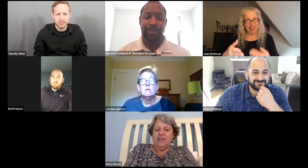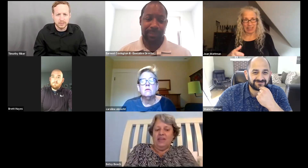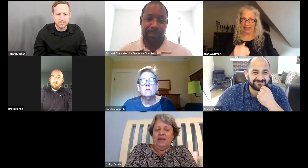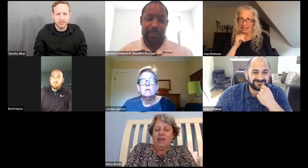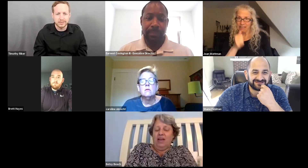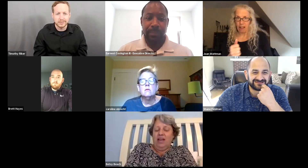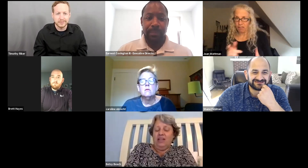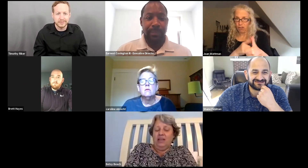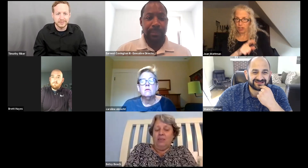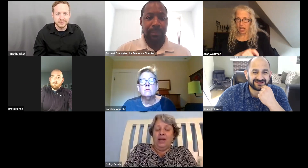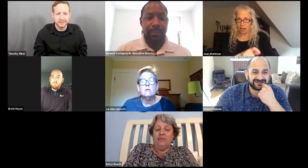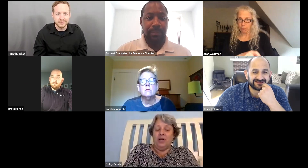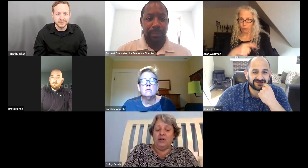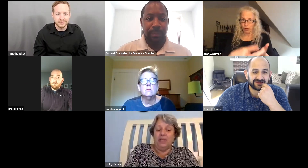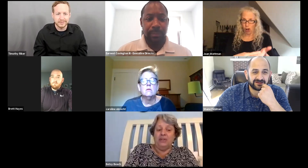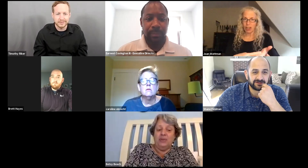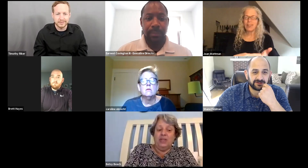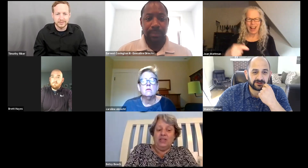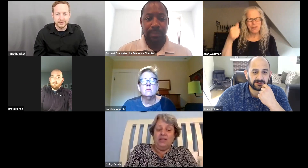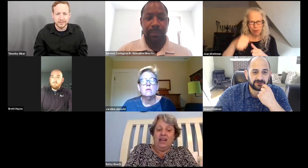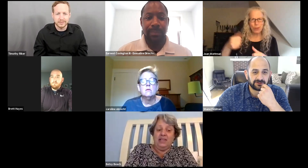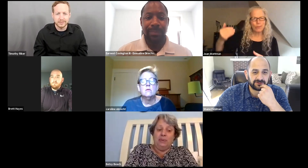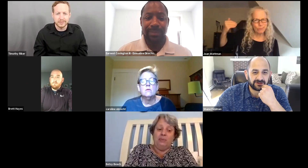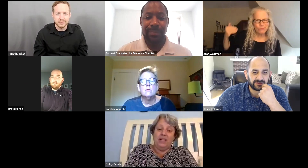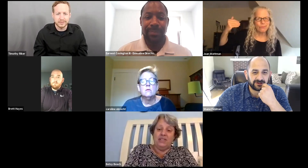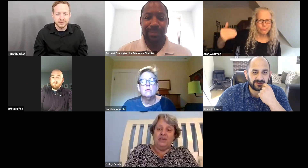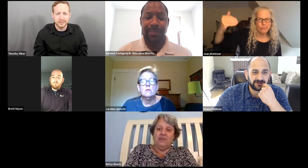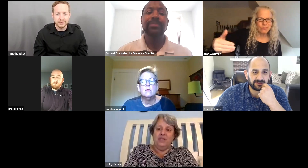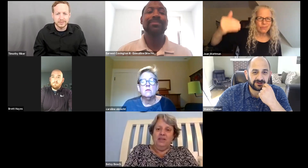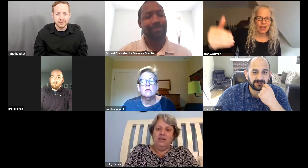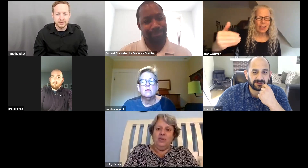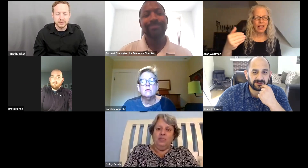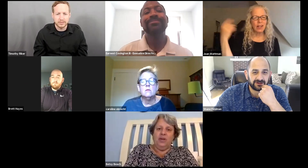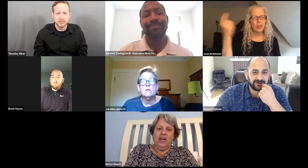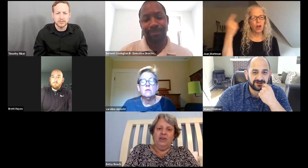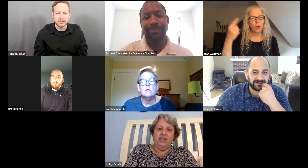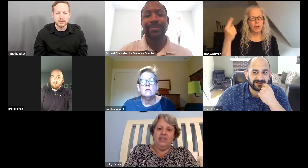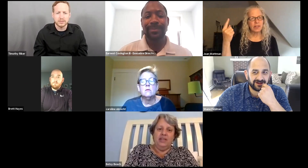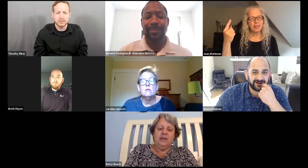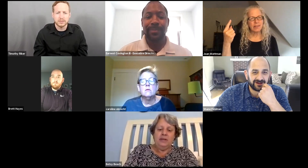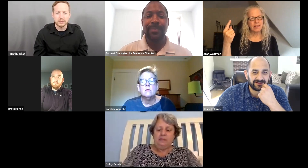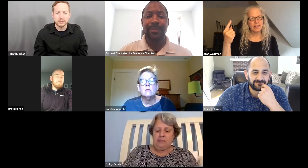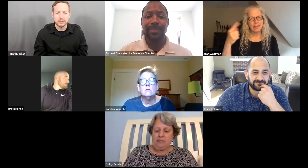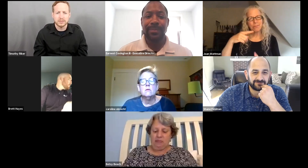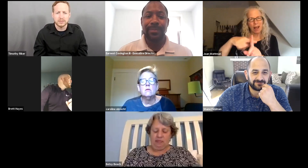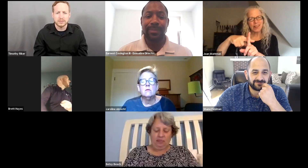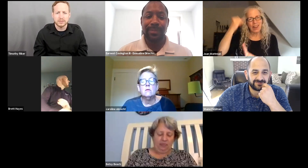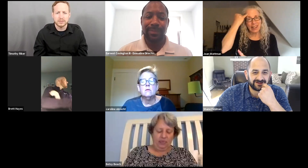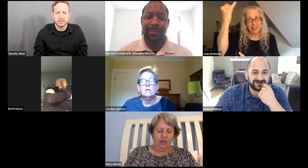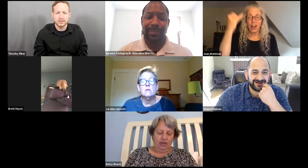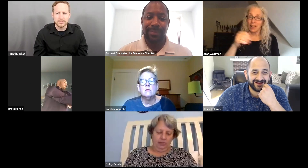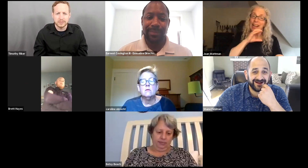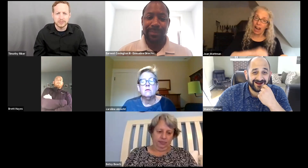this. I think anytime we have talked about doing this, it has been positive, sort of what Carolyn said.